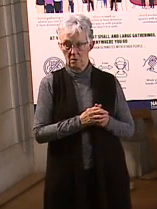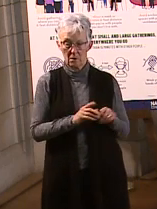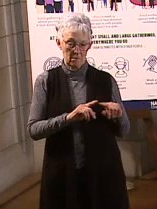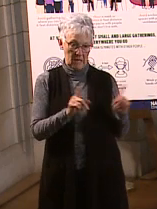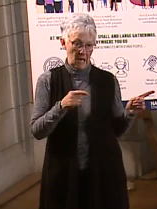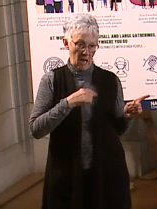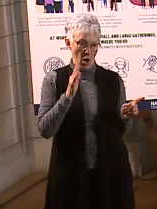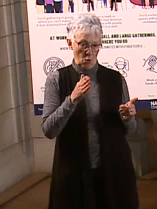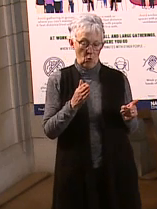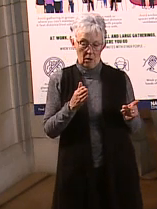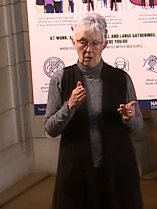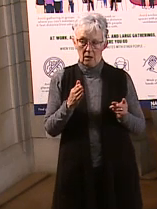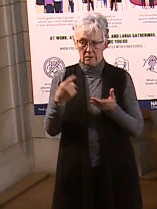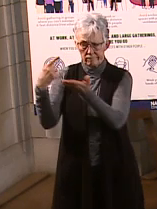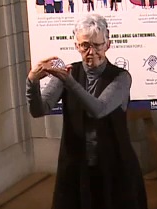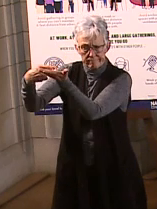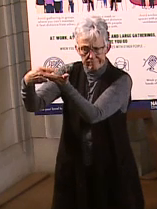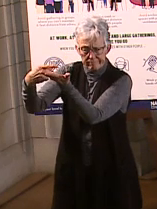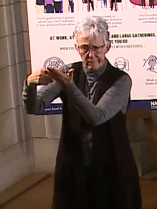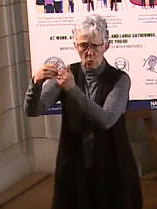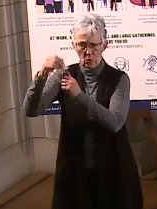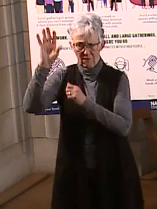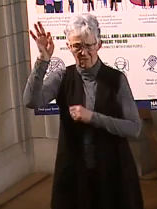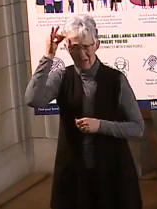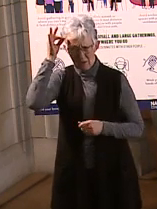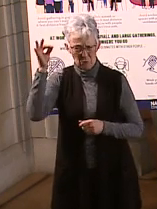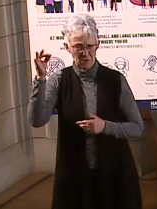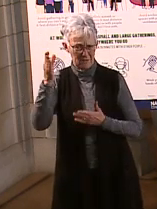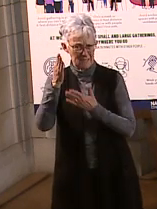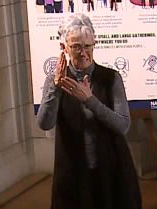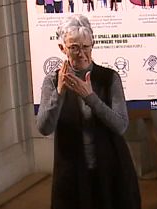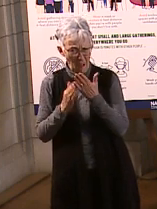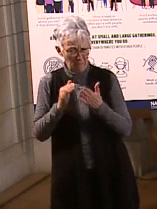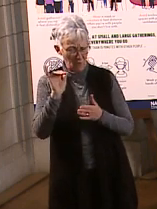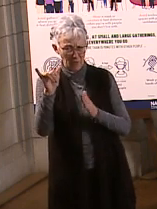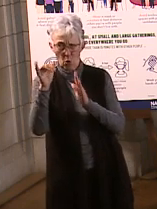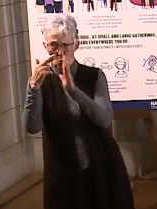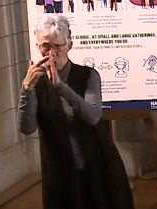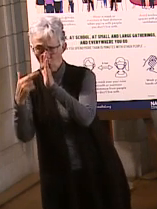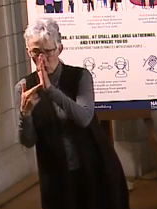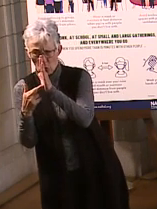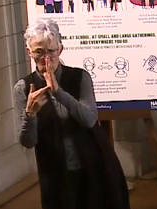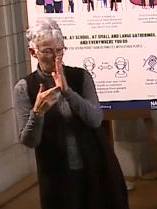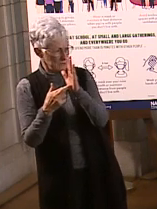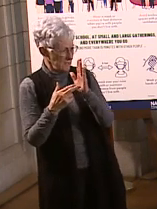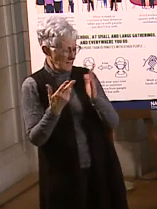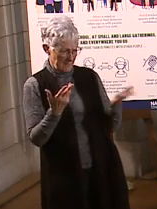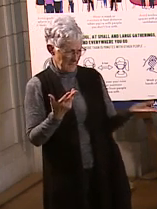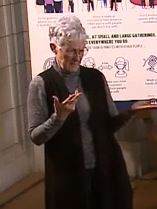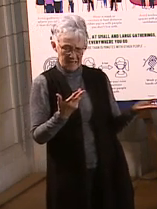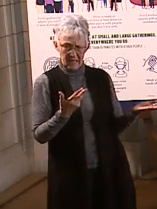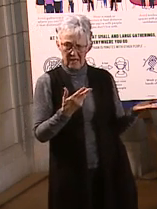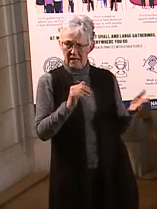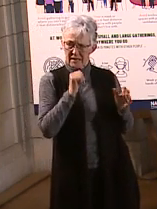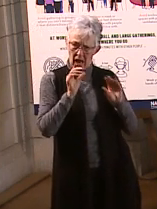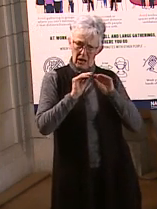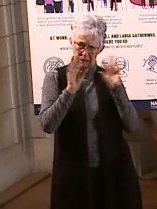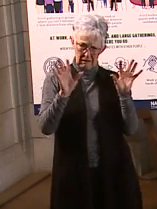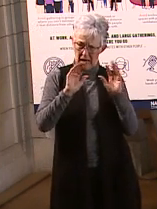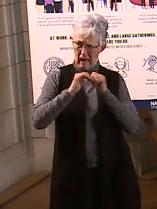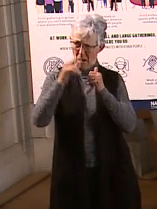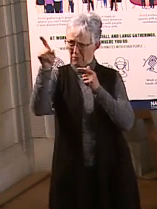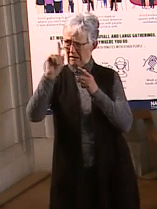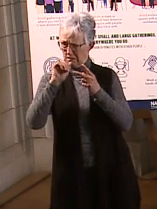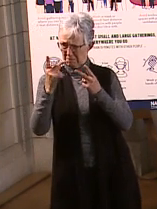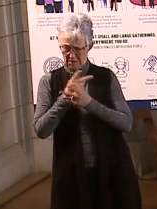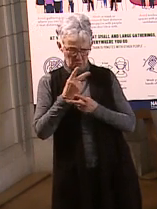with the federal government with regard to limiting some of those restrictions because they are tying it to a positivity rate, and it's not clear how they're calculating that.